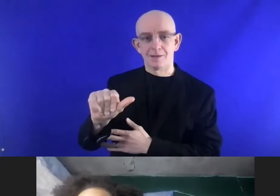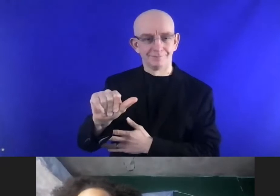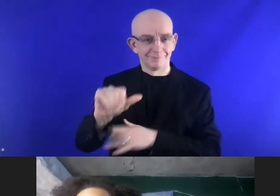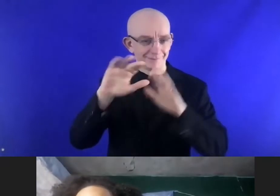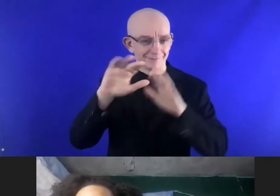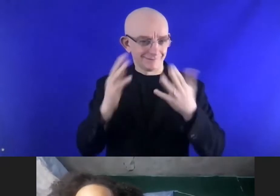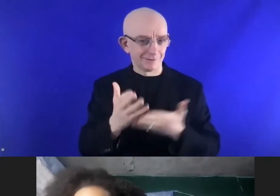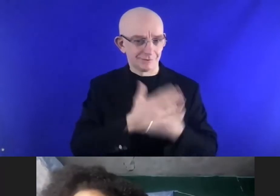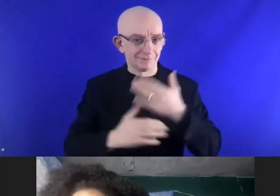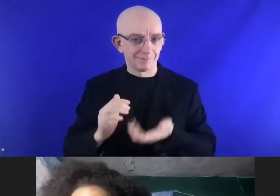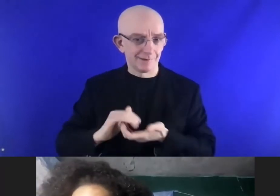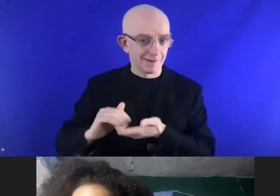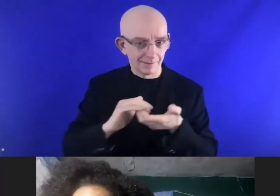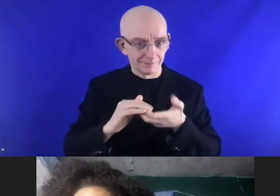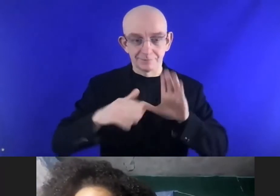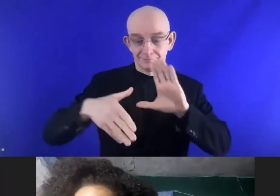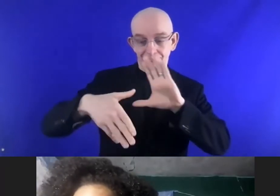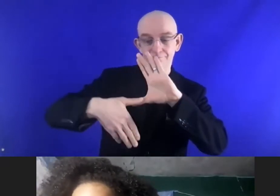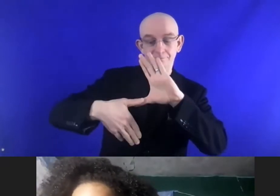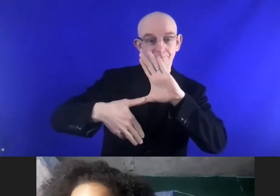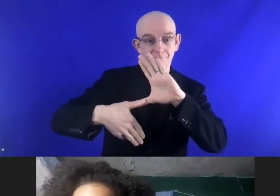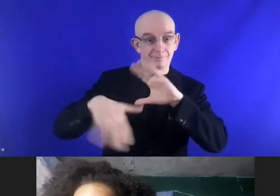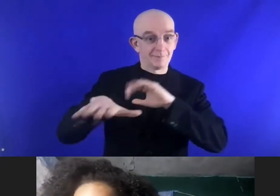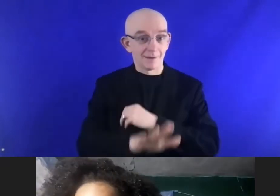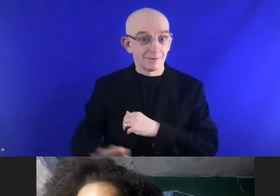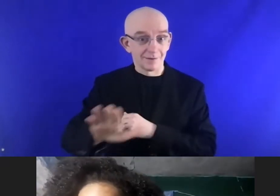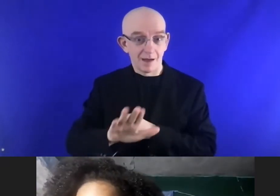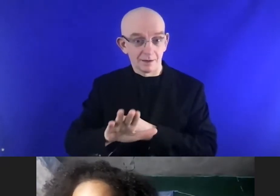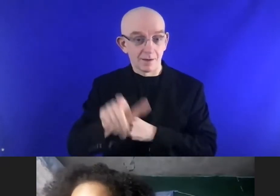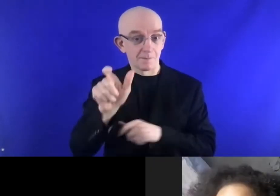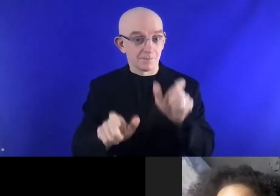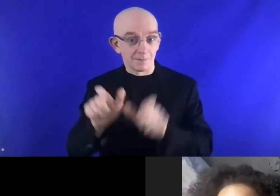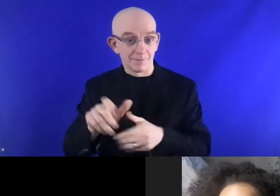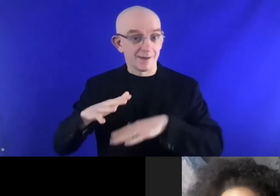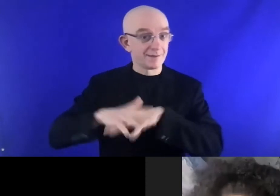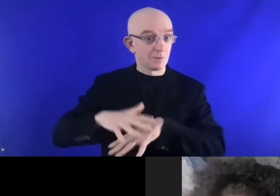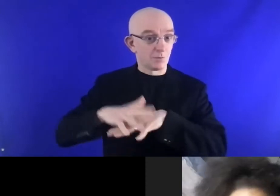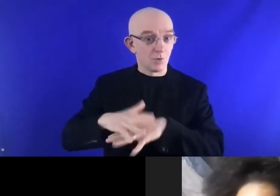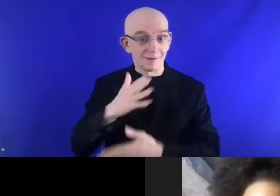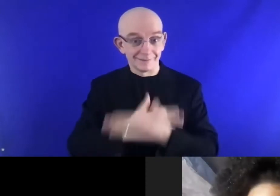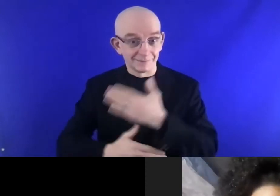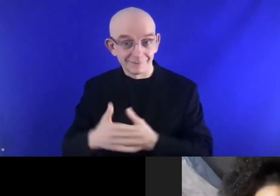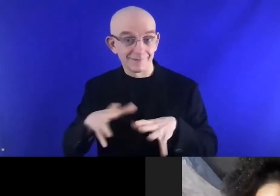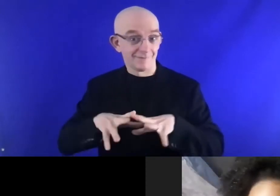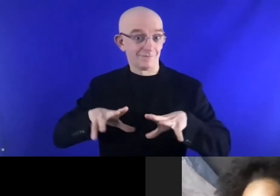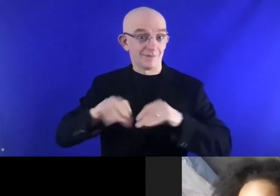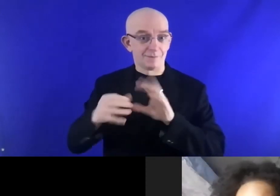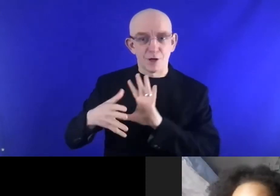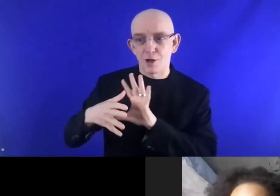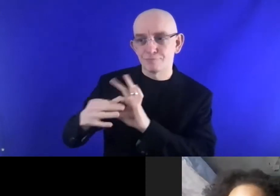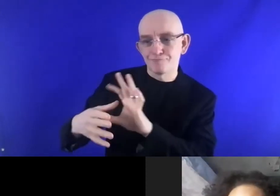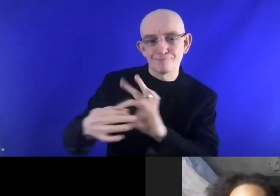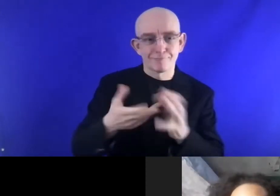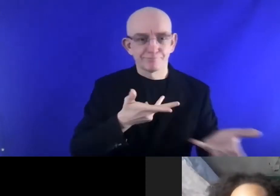the Roundtable Gaps and Challenges for the Participation of Young People with Disabilities. To me, this is a great